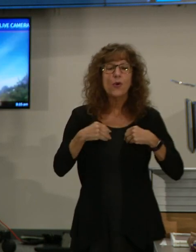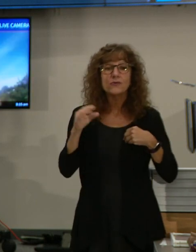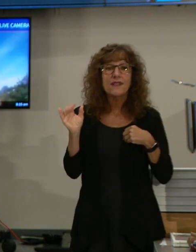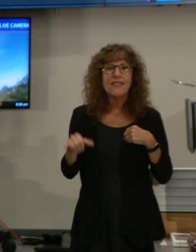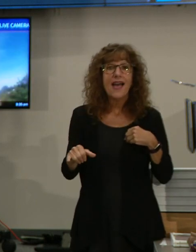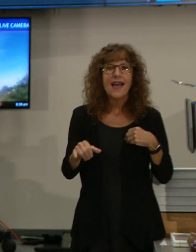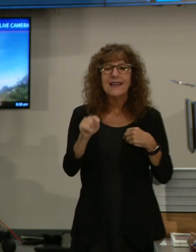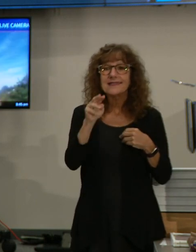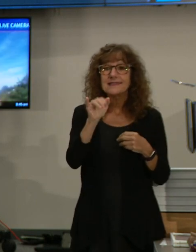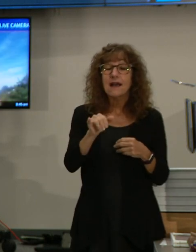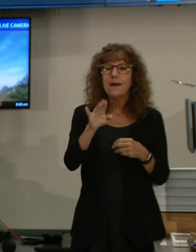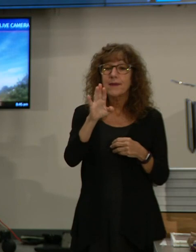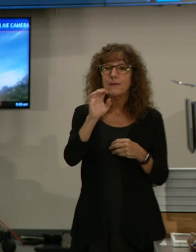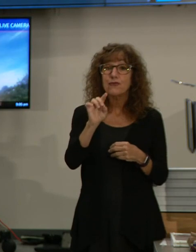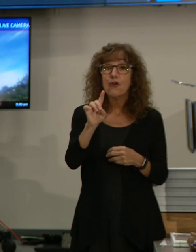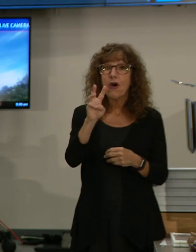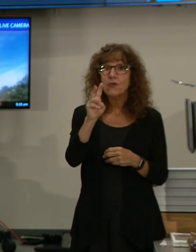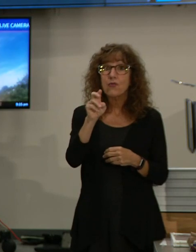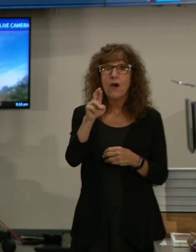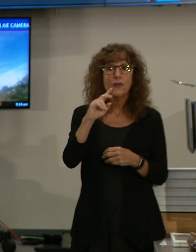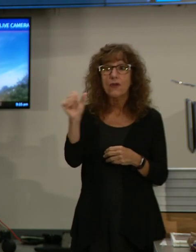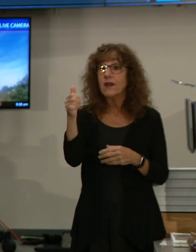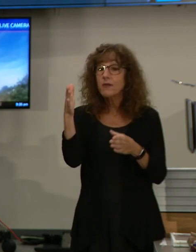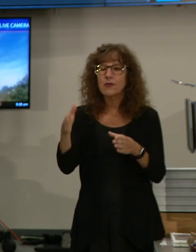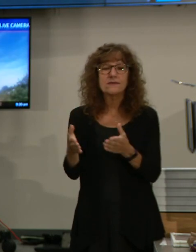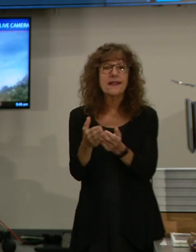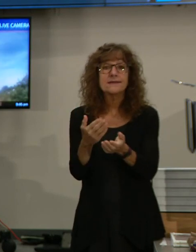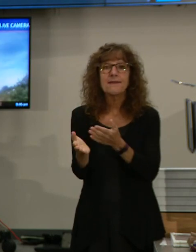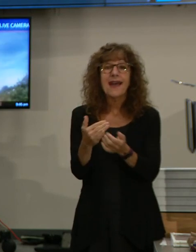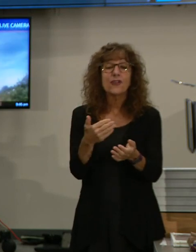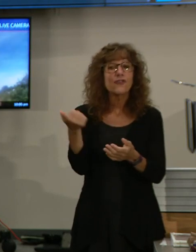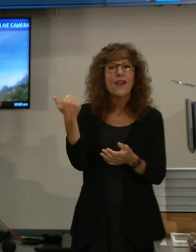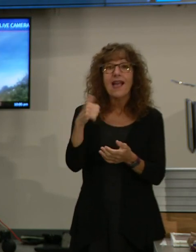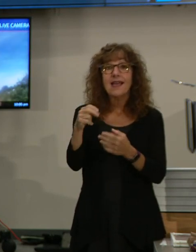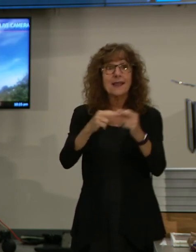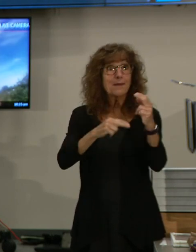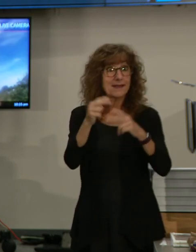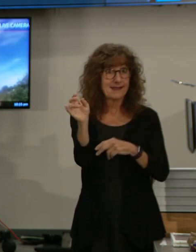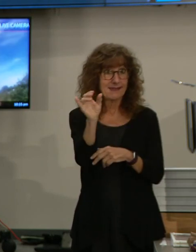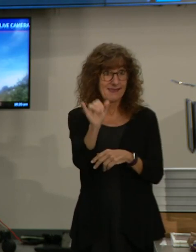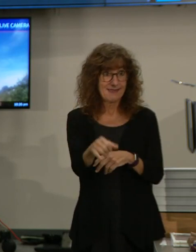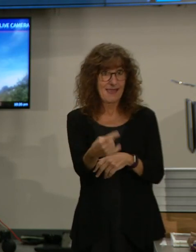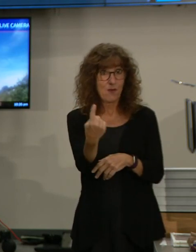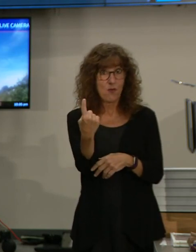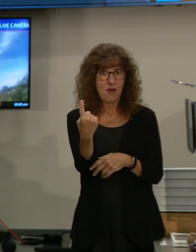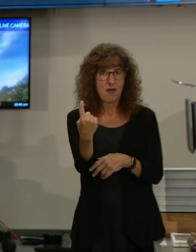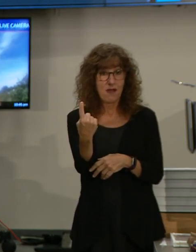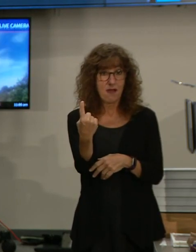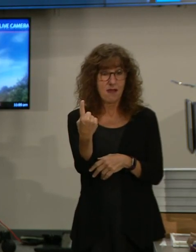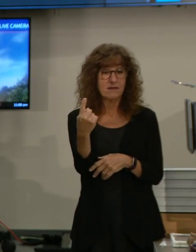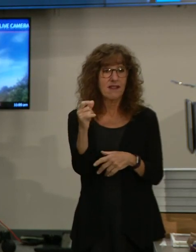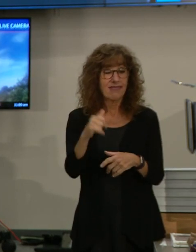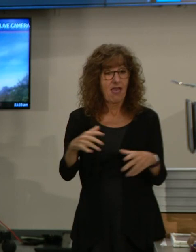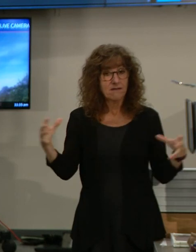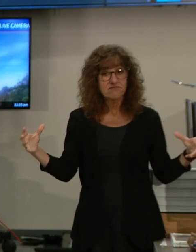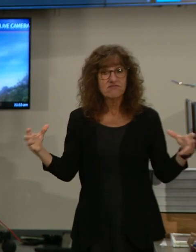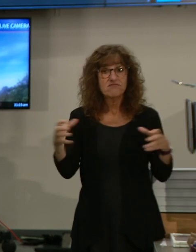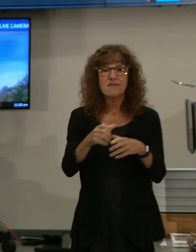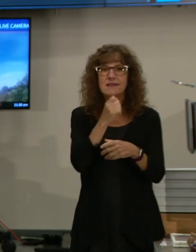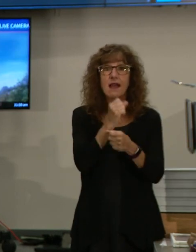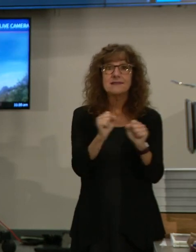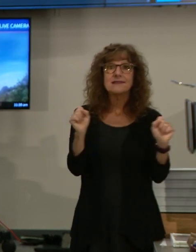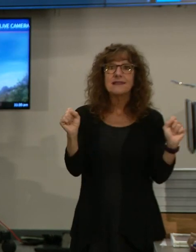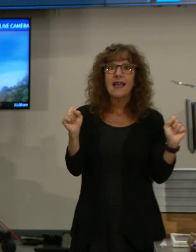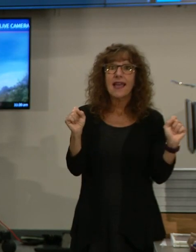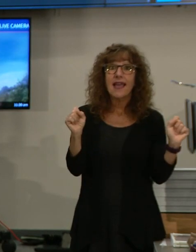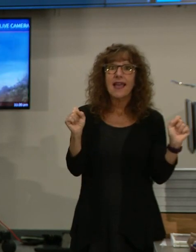it's Tommy Broadwater or some other person, any establishment like that one that convenes now in an unsafe fashion like